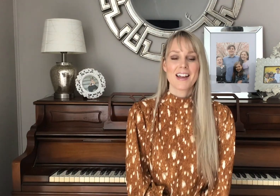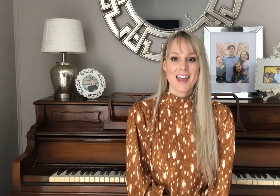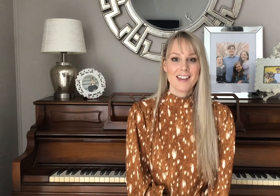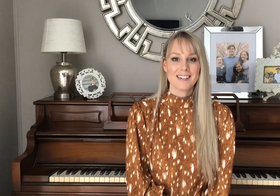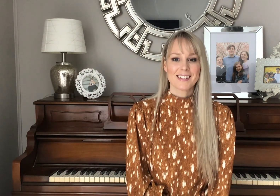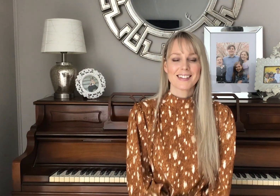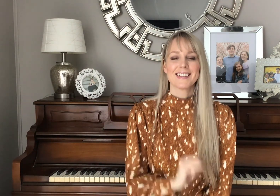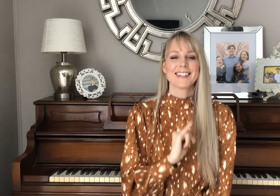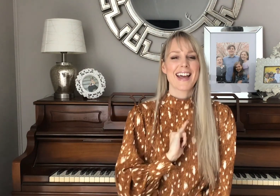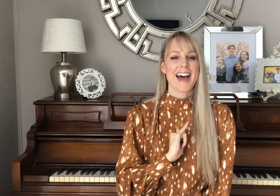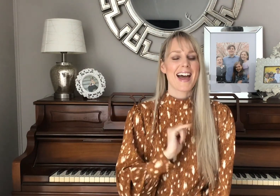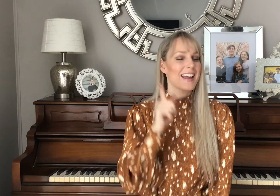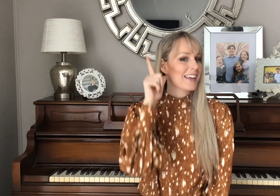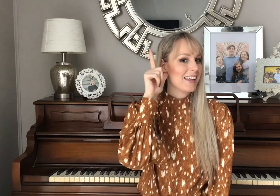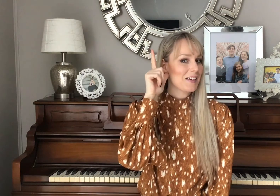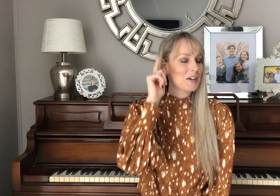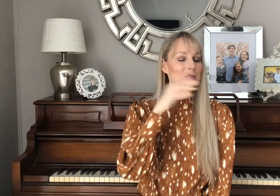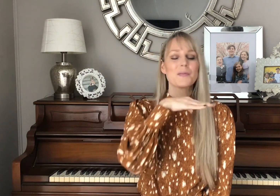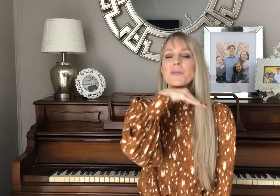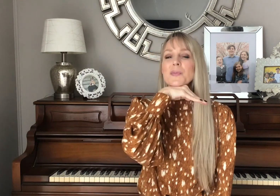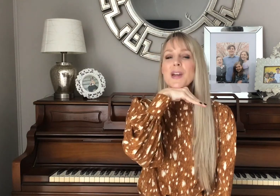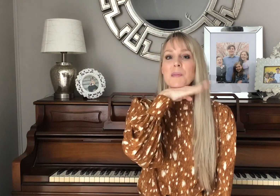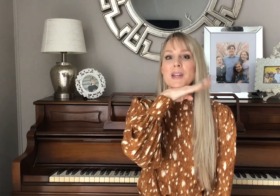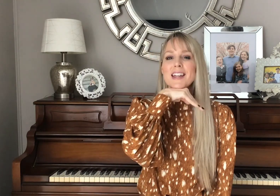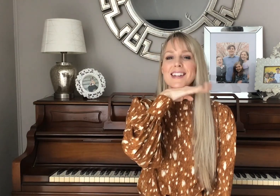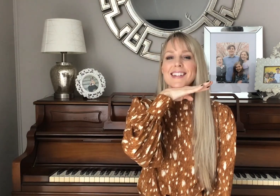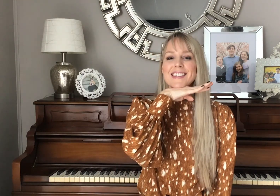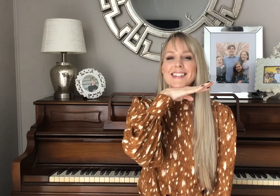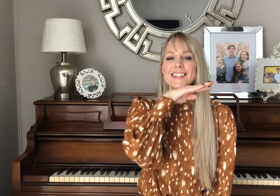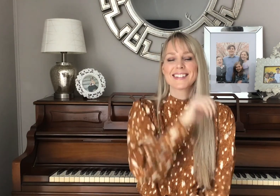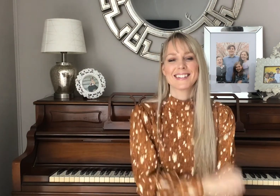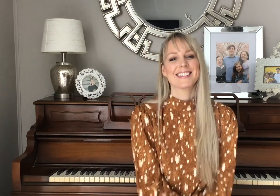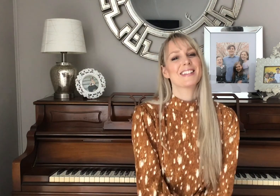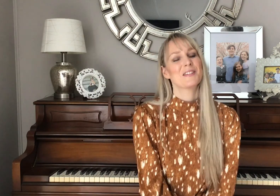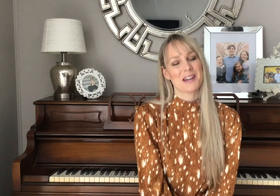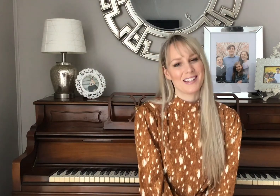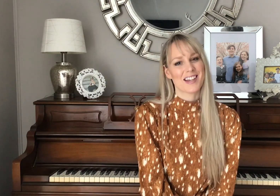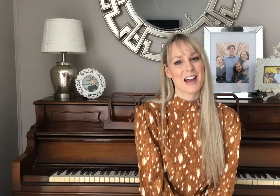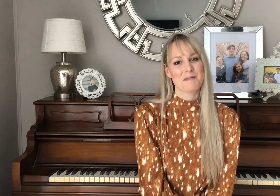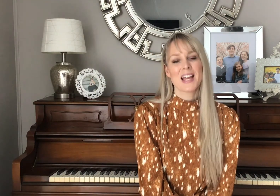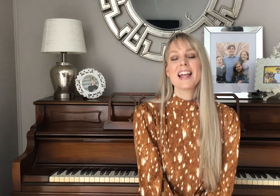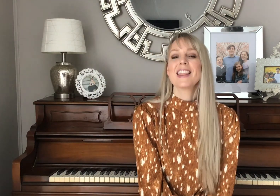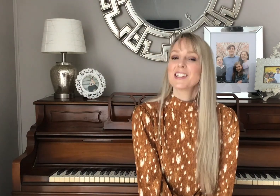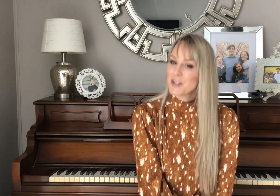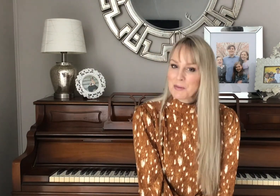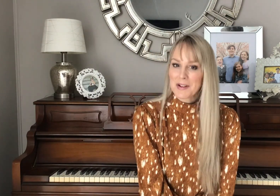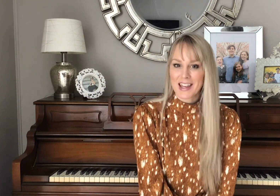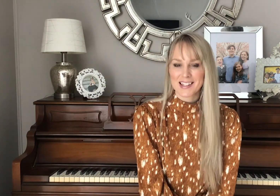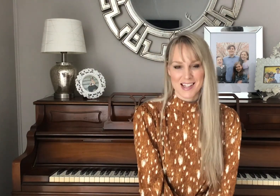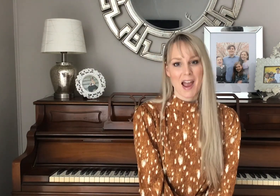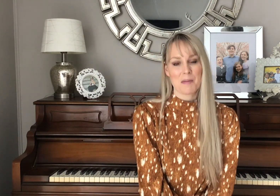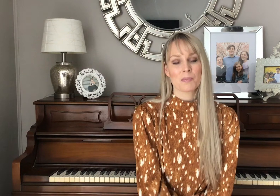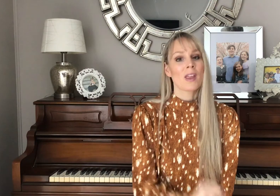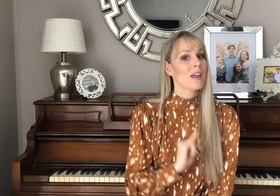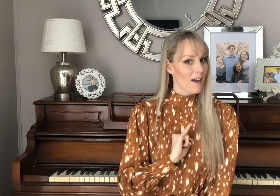Again. I hear a pig. Great job. Let's do it one last time.